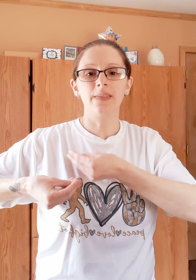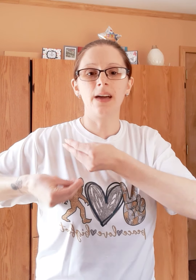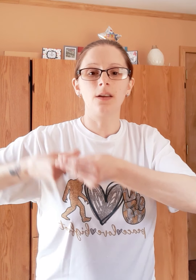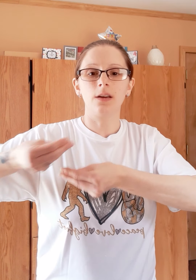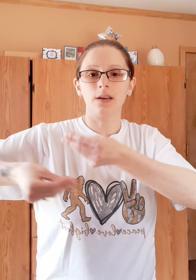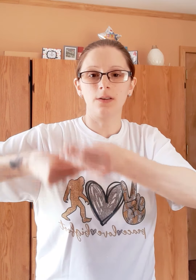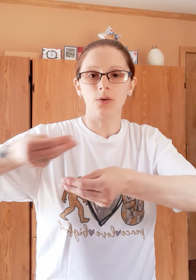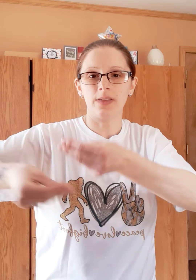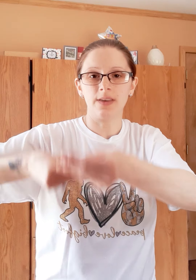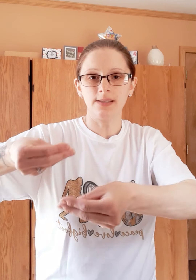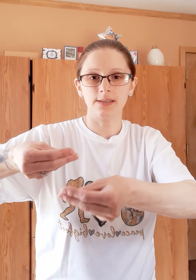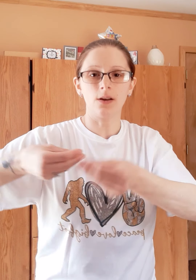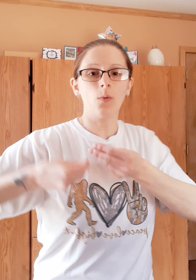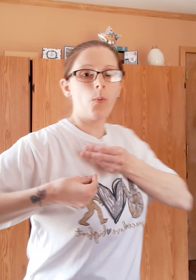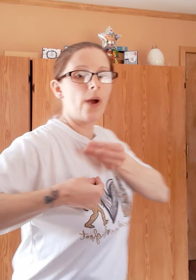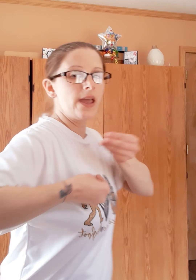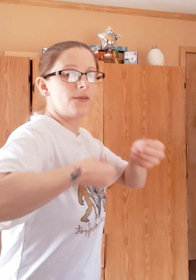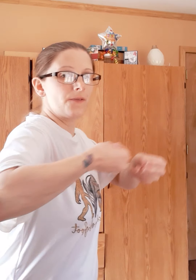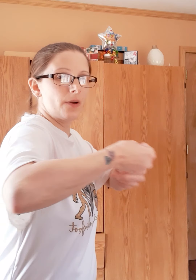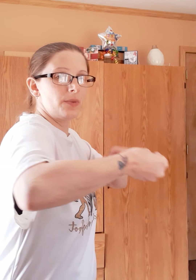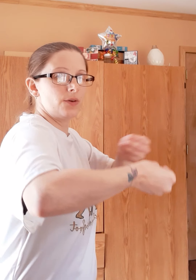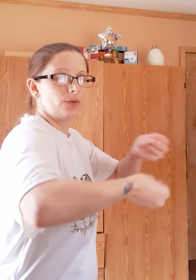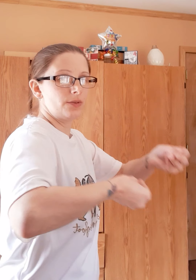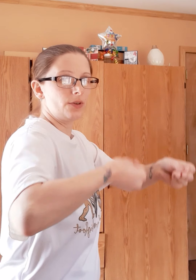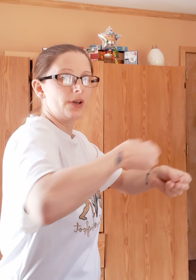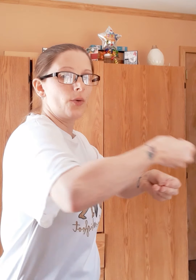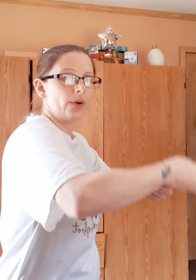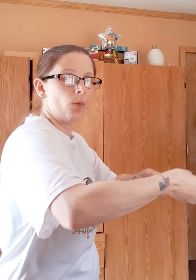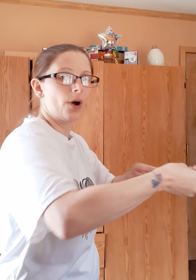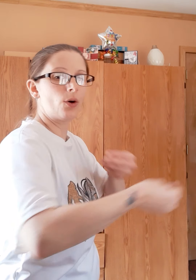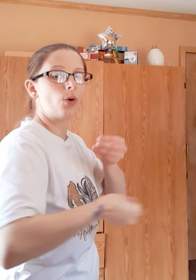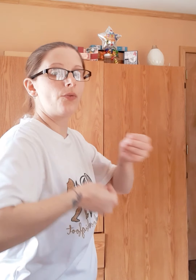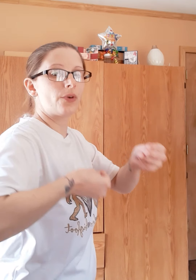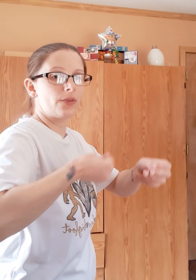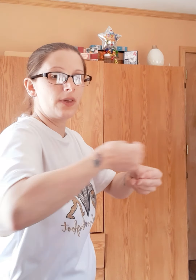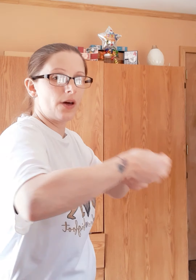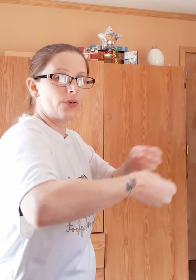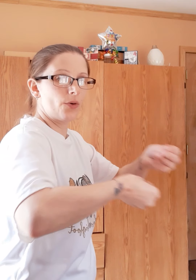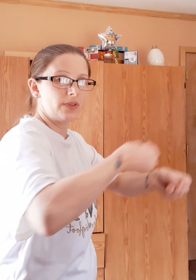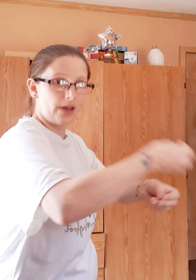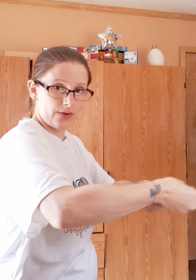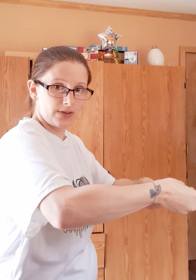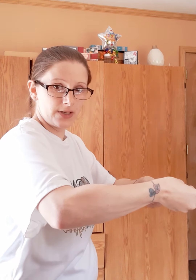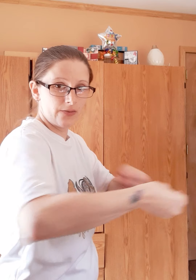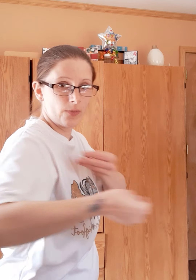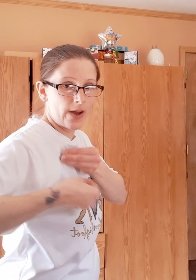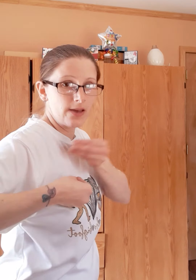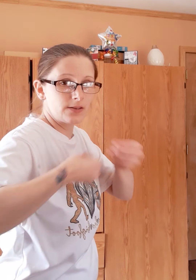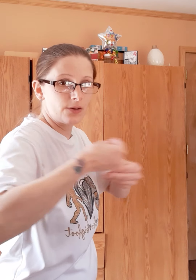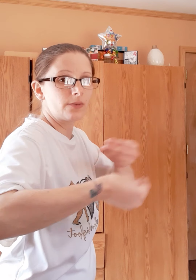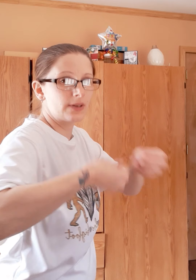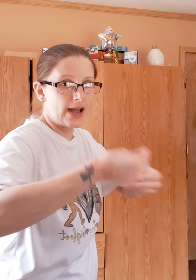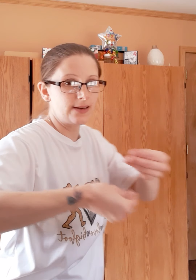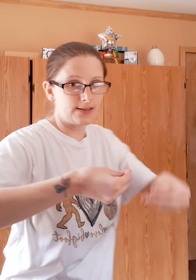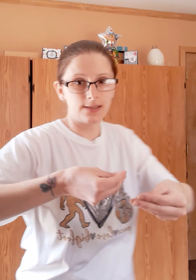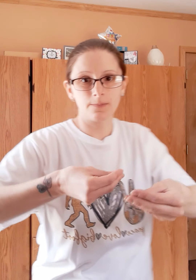then go like this away from you. You're like going one over the other to give them away. So kindness,